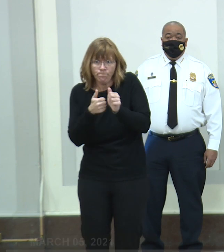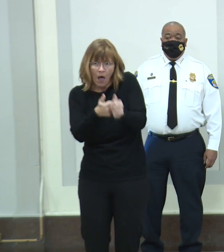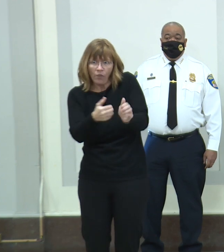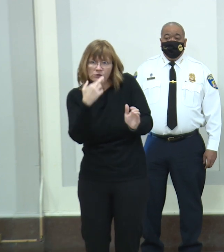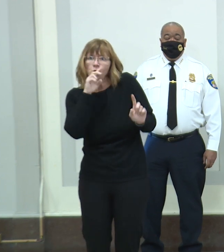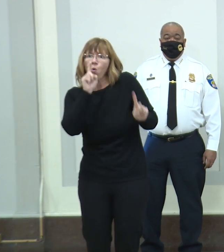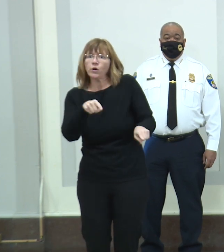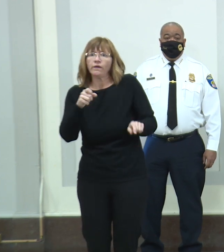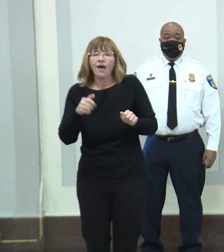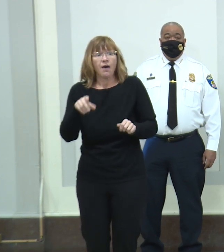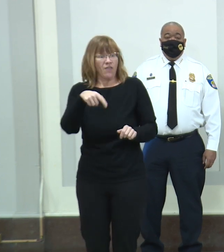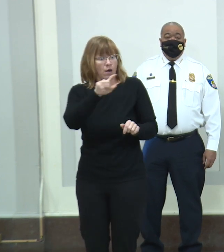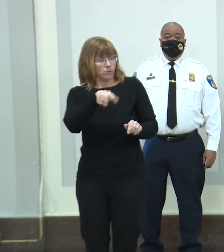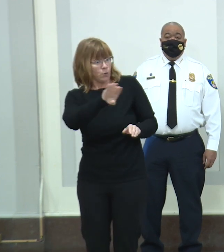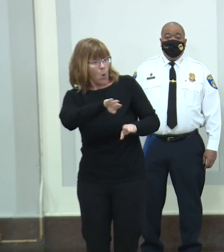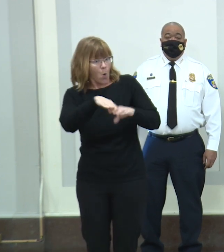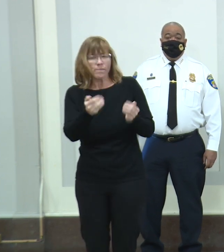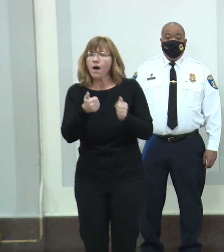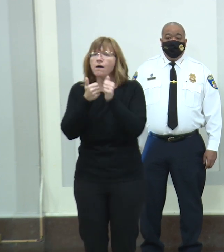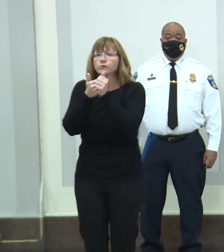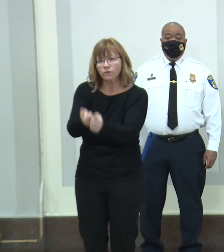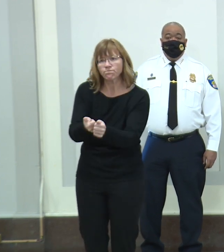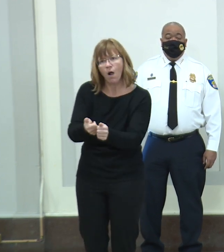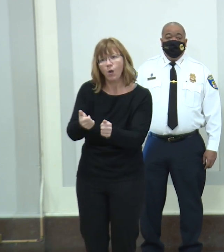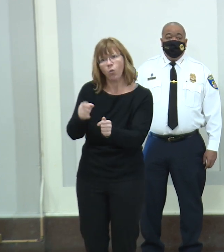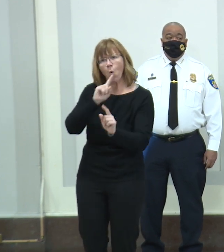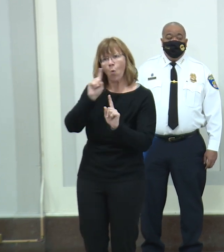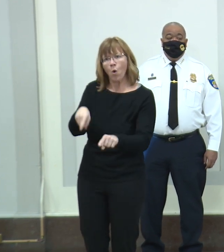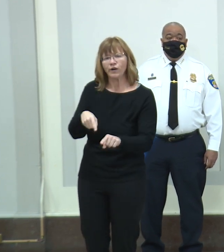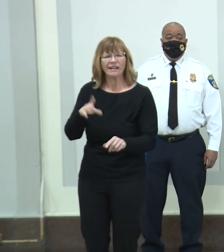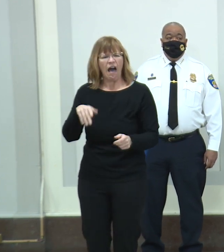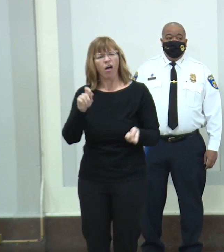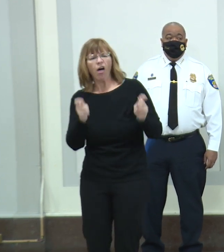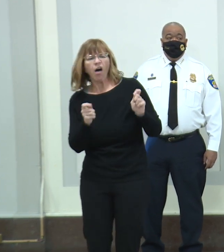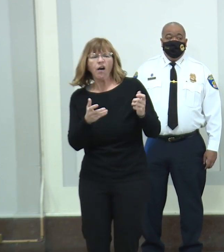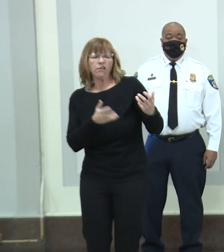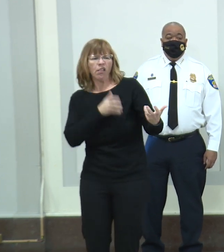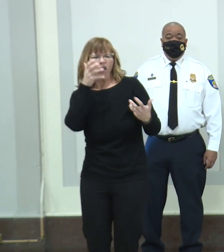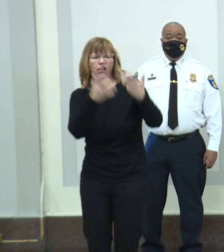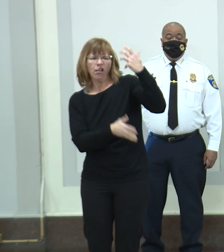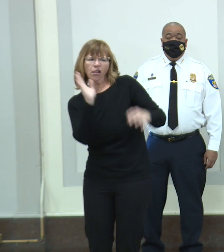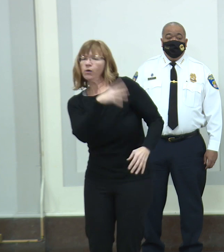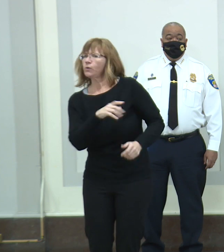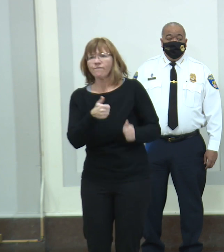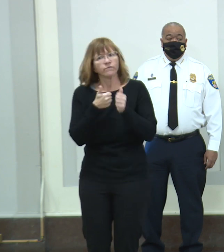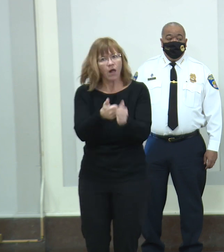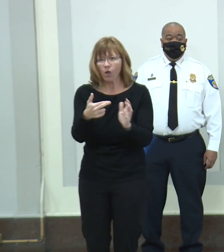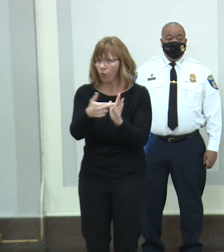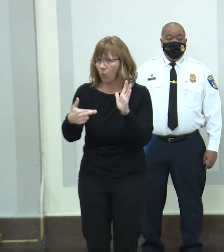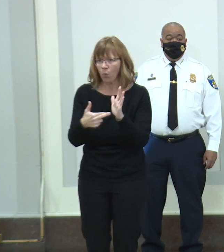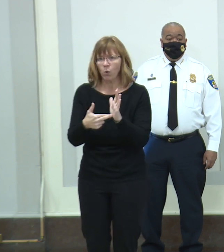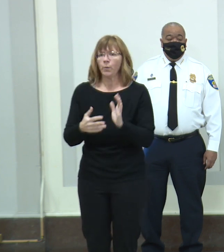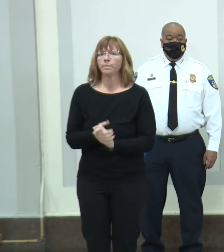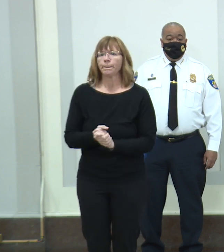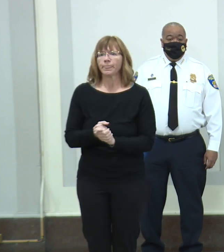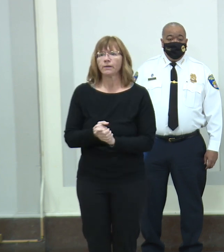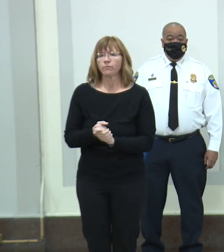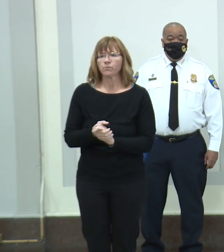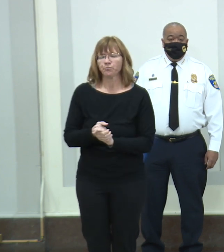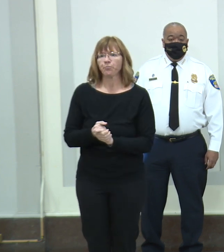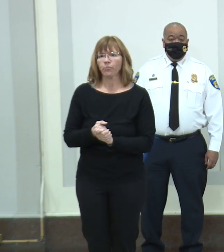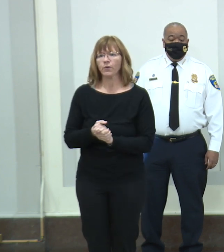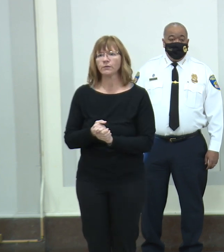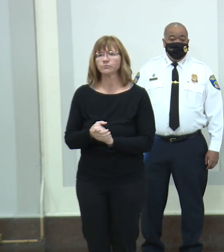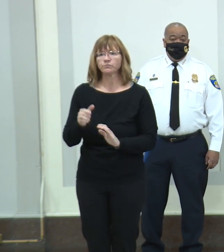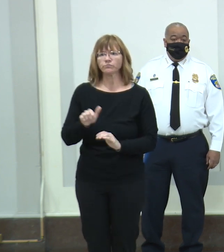relevant health and safety guidance from the CDC, State of Maryland, and the City of Baltimore. I will now turn it over to our Health Commissioner to